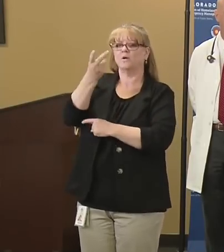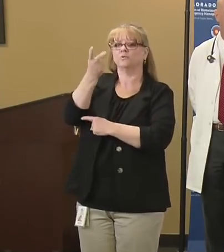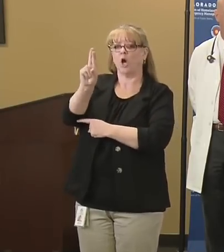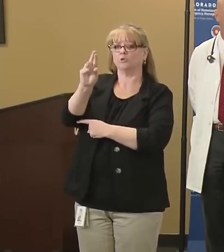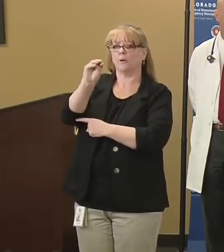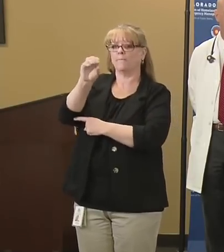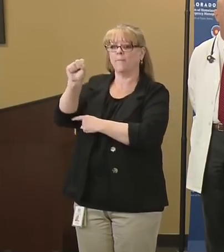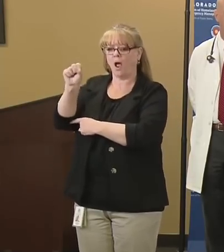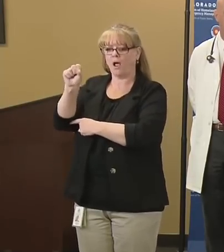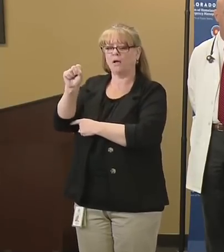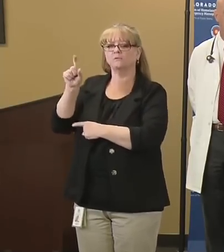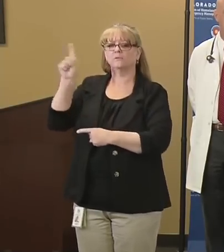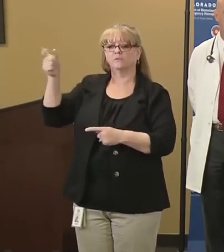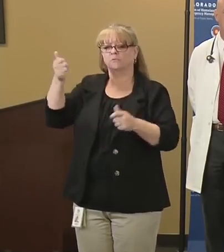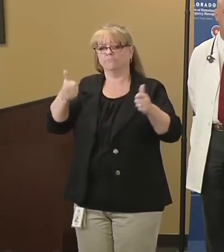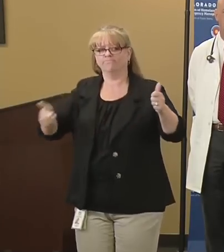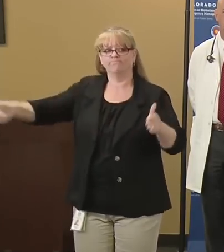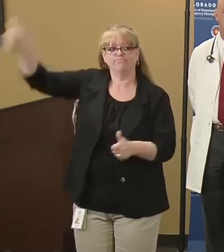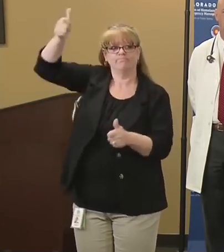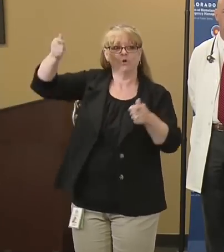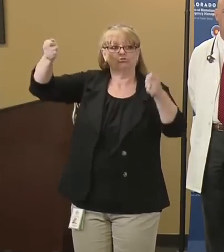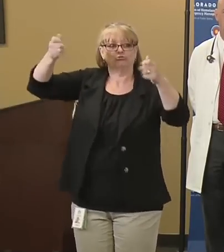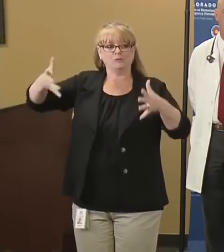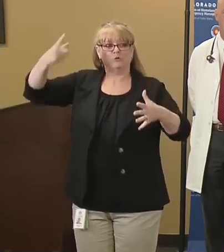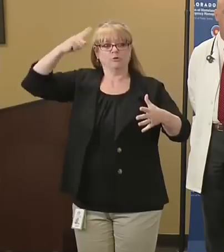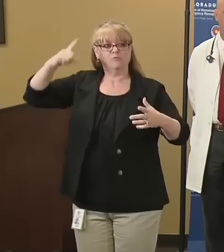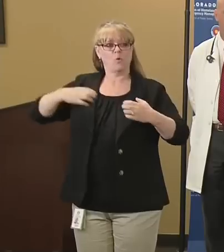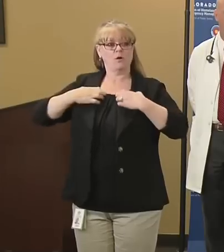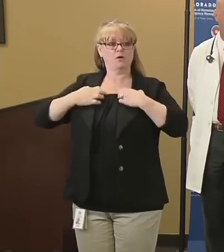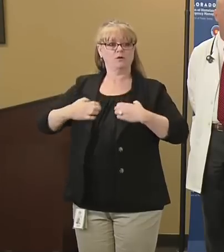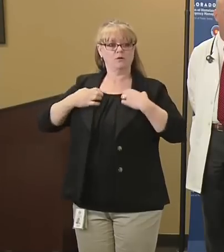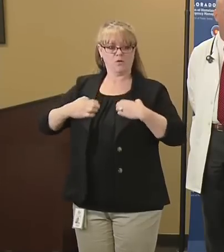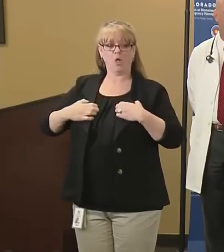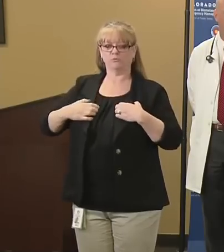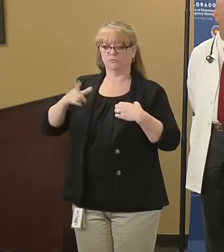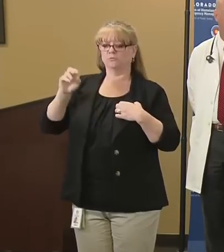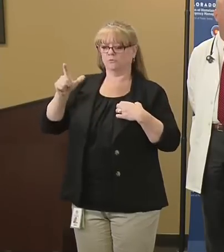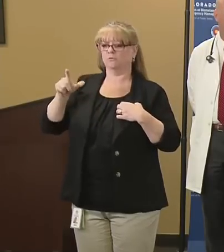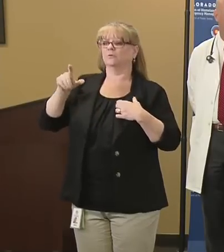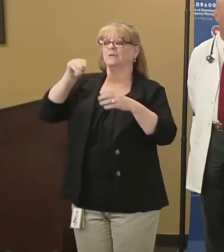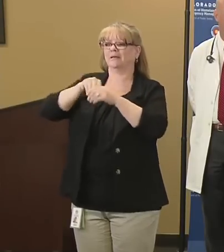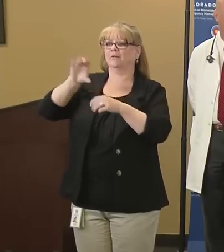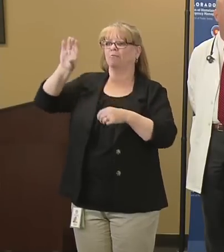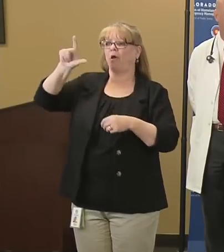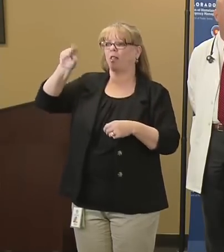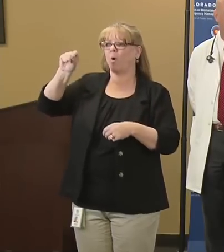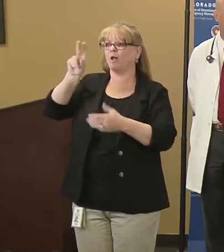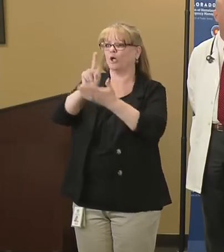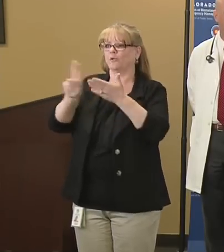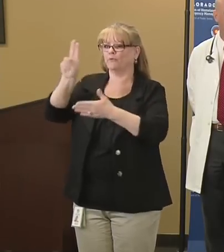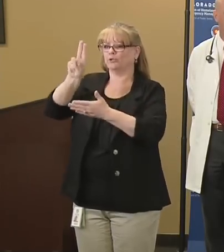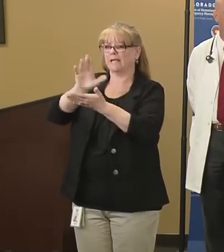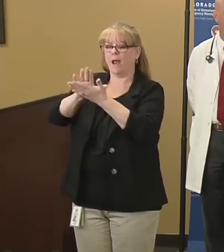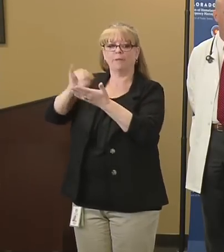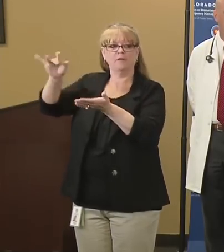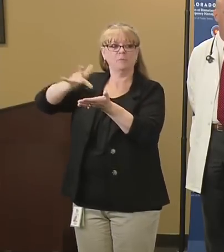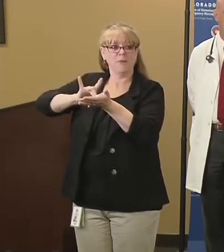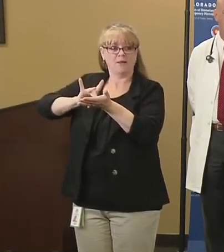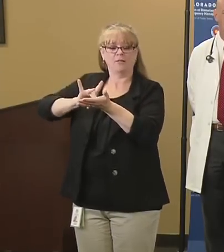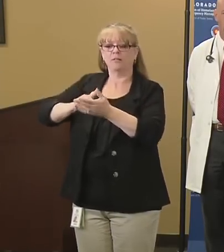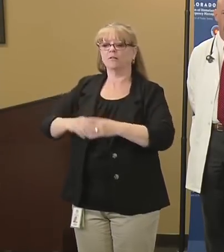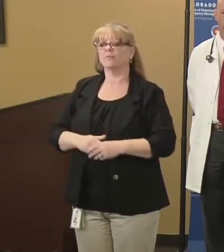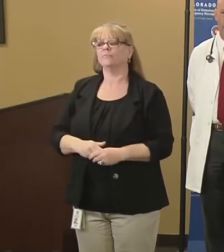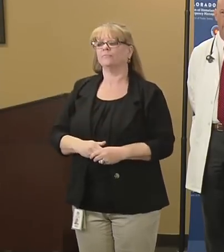Critical Care Medicine at the University of Colorado School of Medicine. He'll be able to share a bit about what they're actually seeing